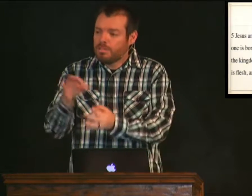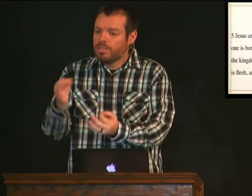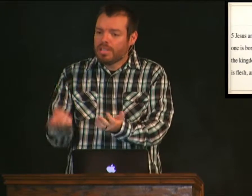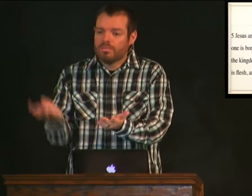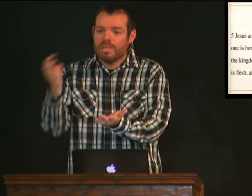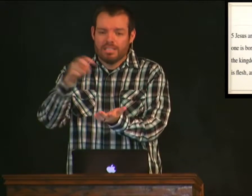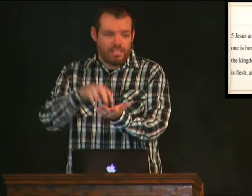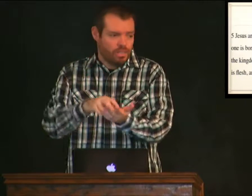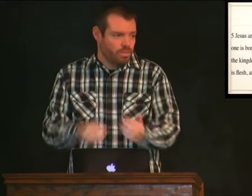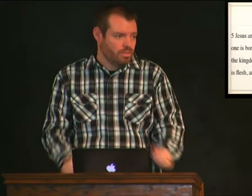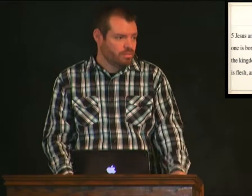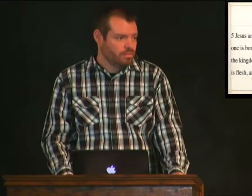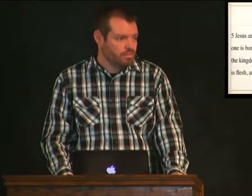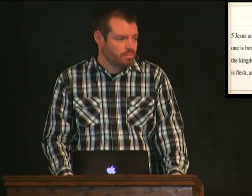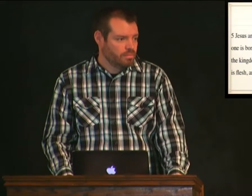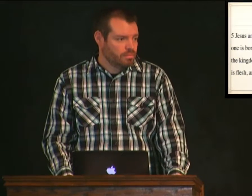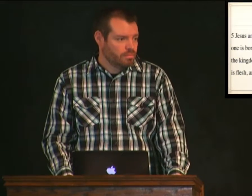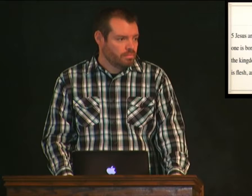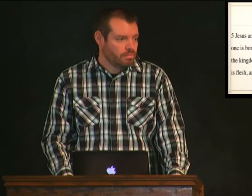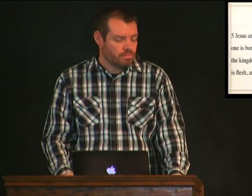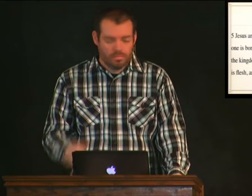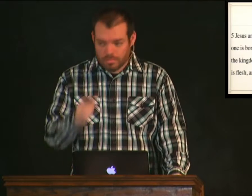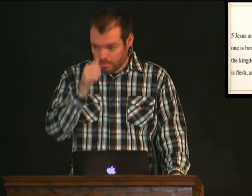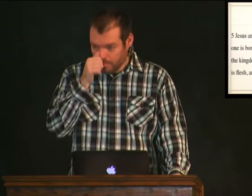It's the Spirit that raises you.